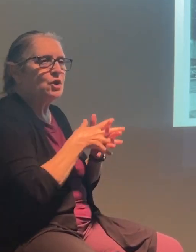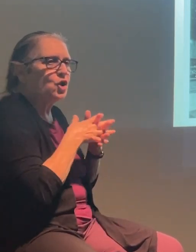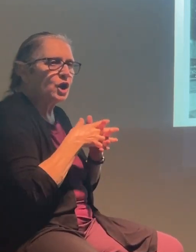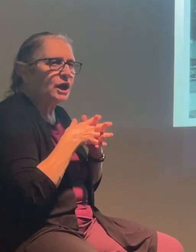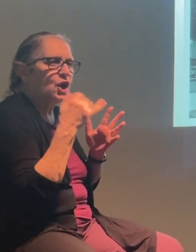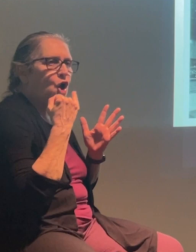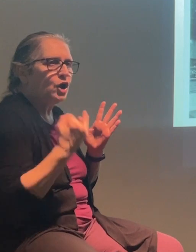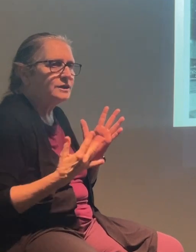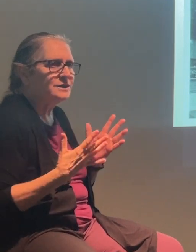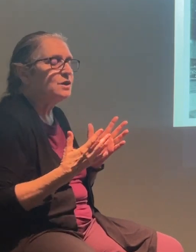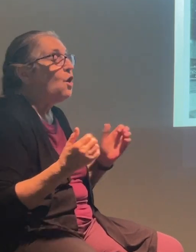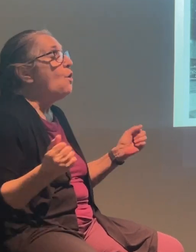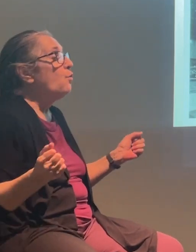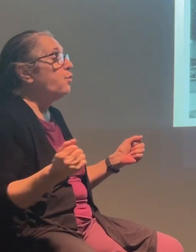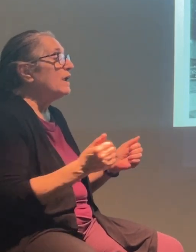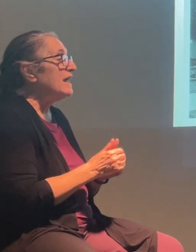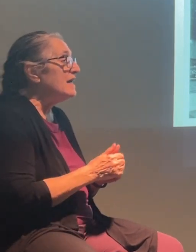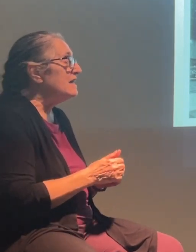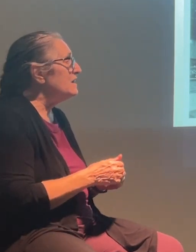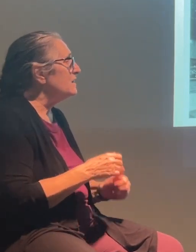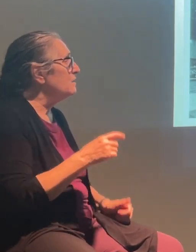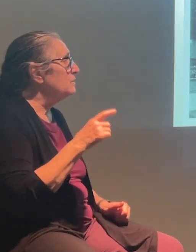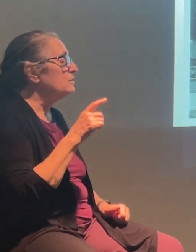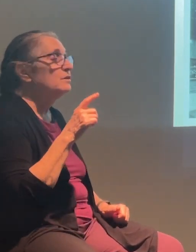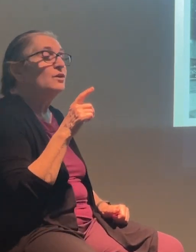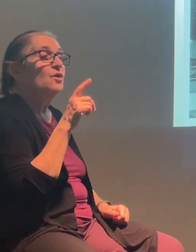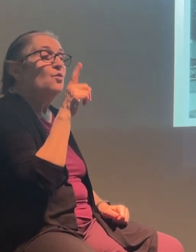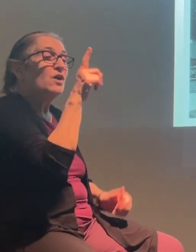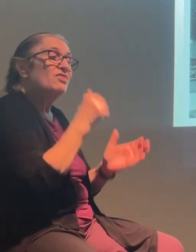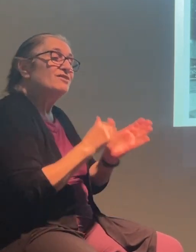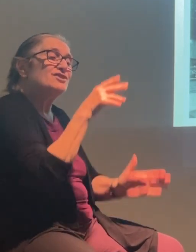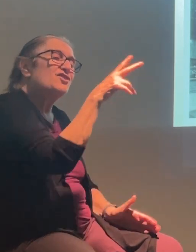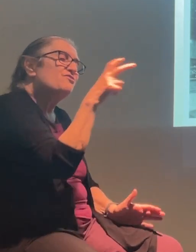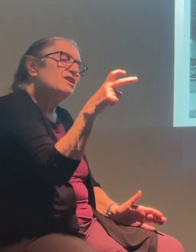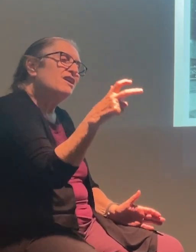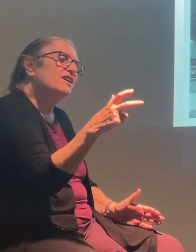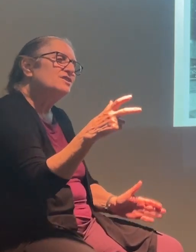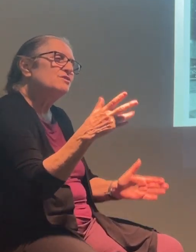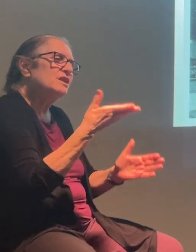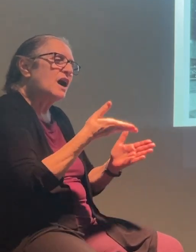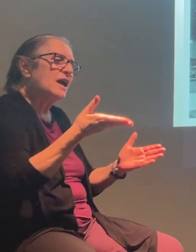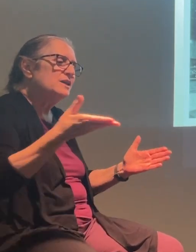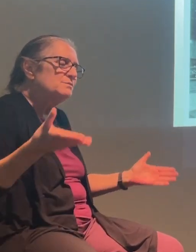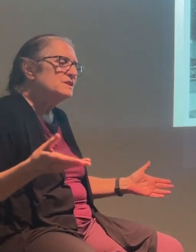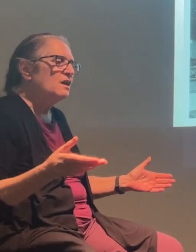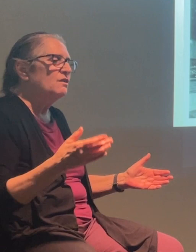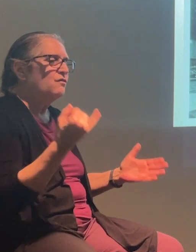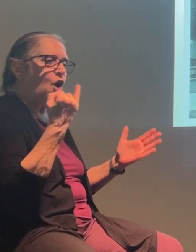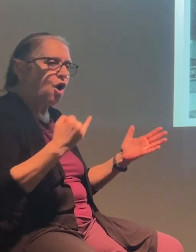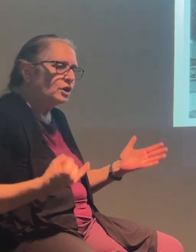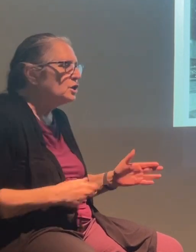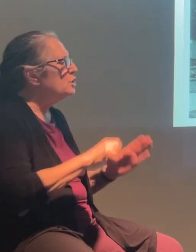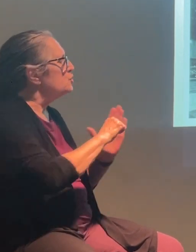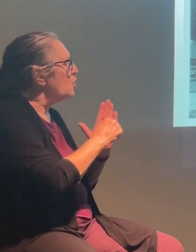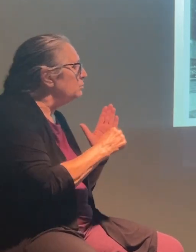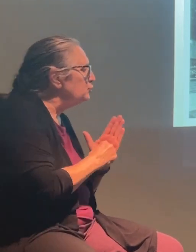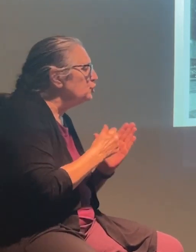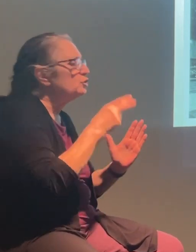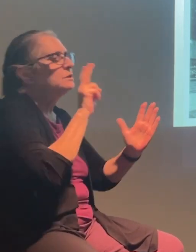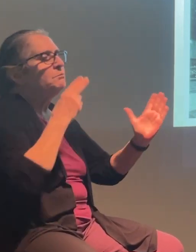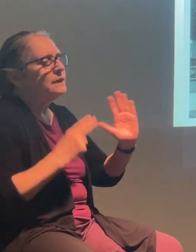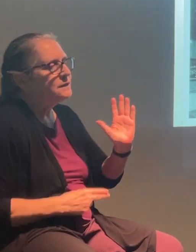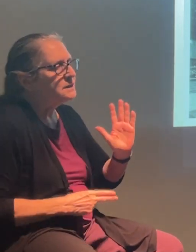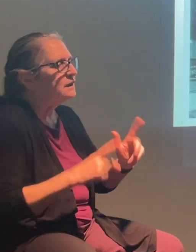with 1,300 items of art. So it could be sculpture, art, or decorative elements. And if you look very